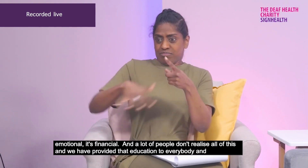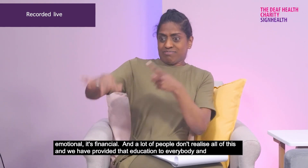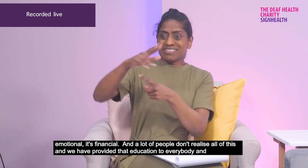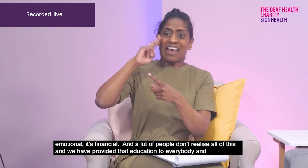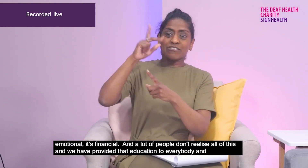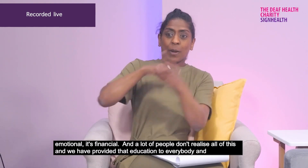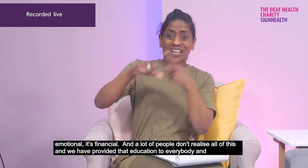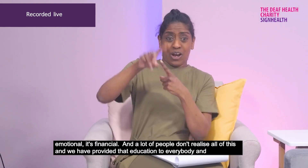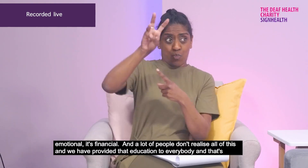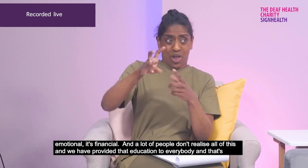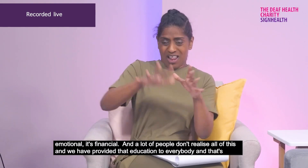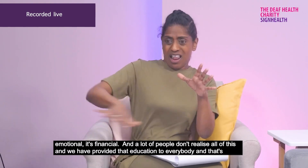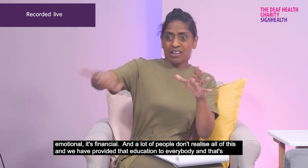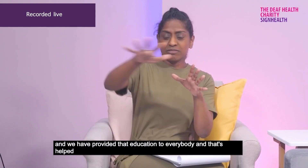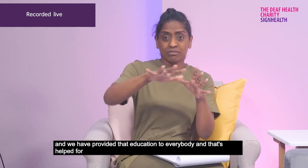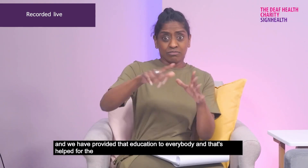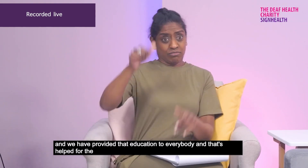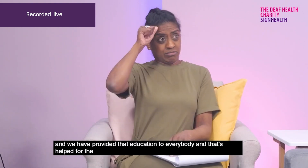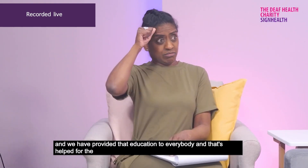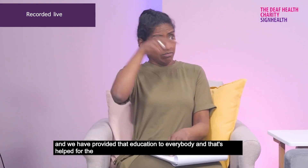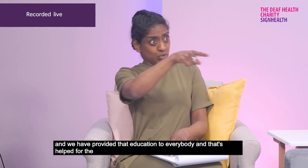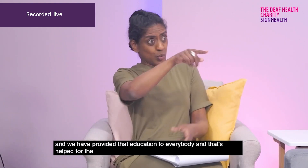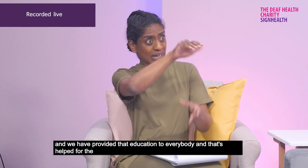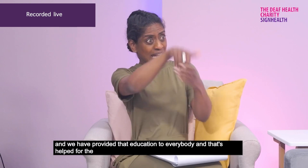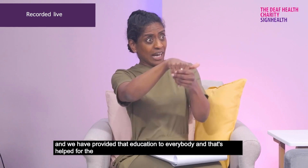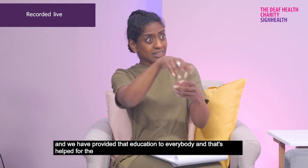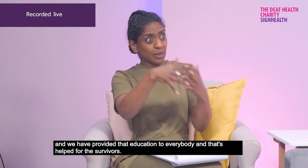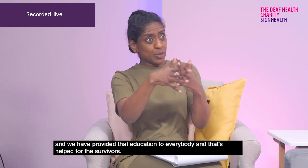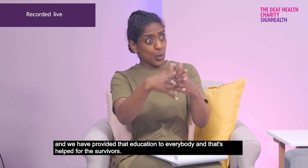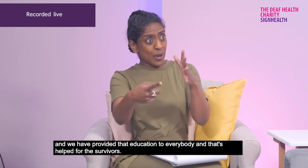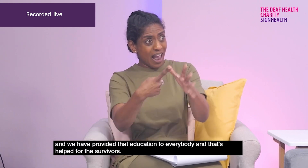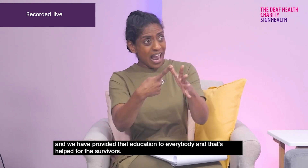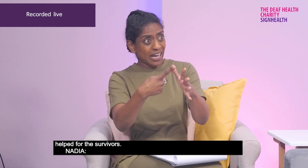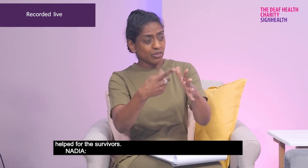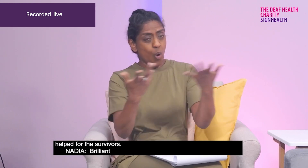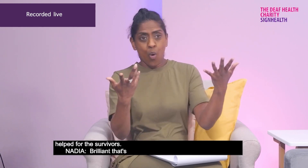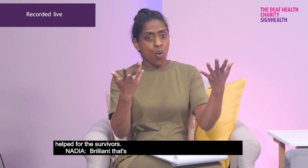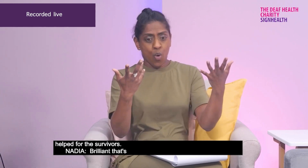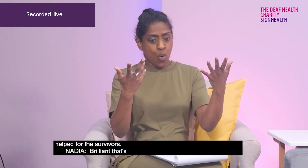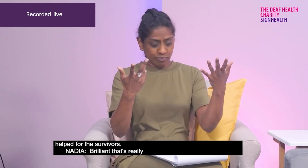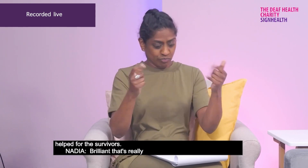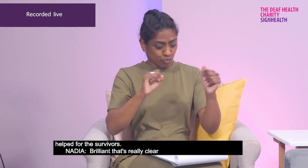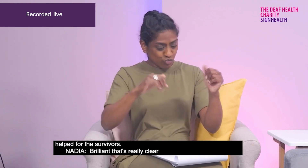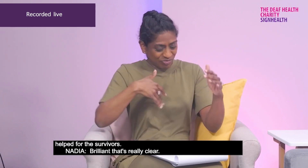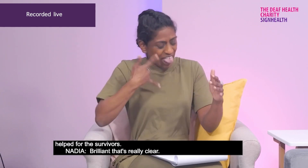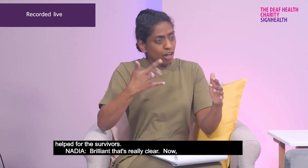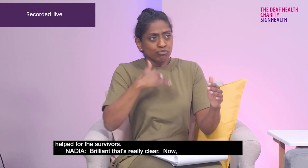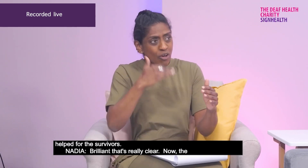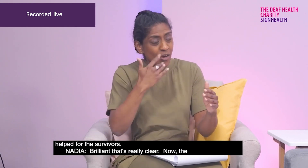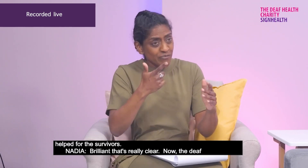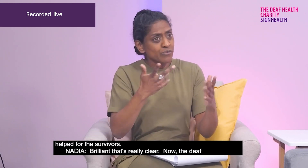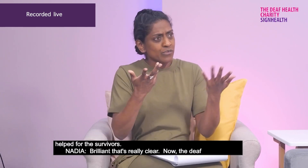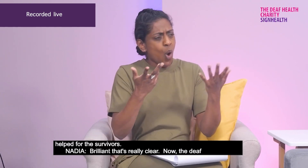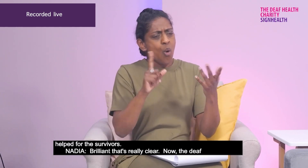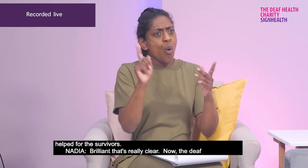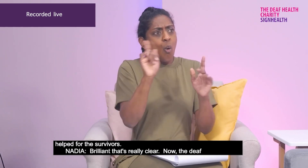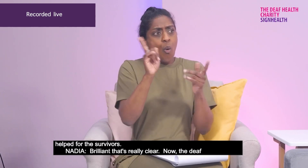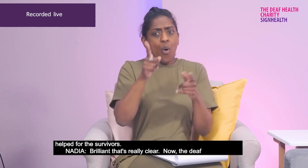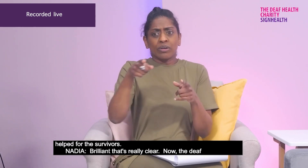everybody and that's helped for the survivors. Brilliant. That's really clear. So now the deaf community in Wales, are